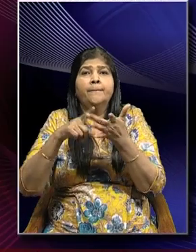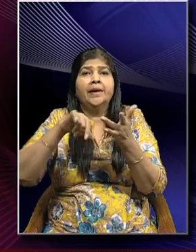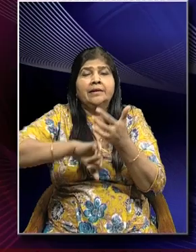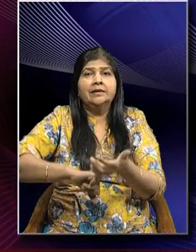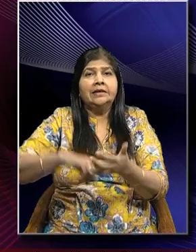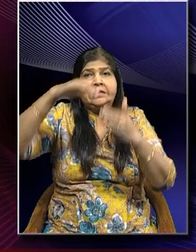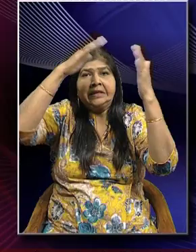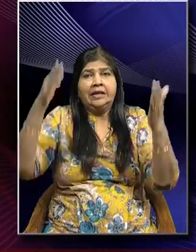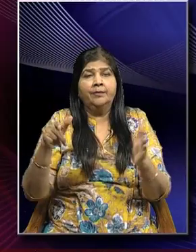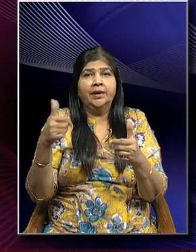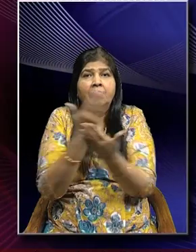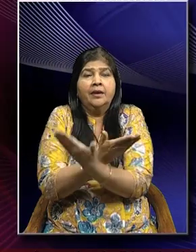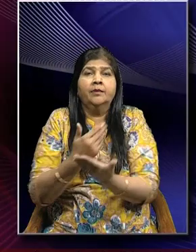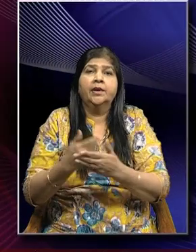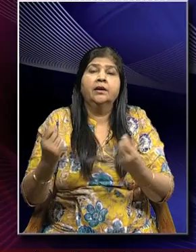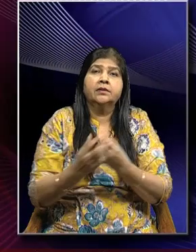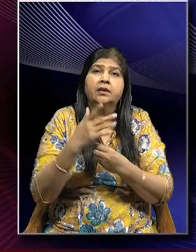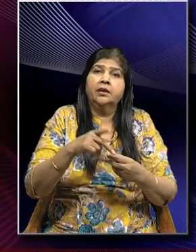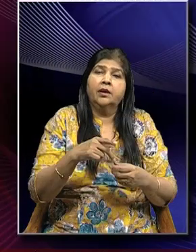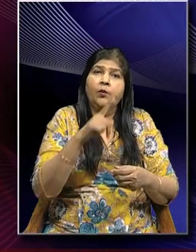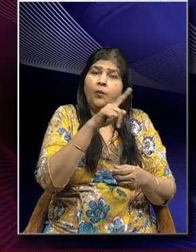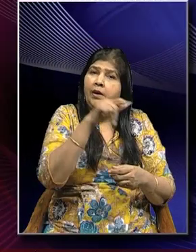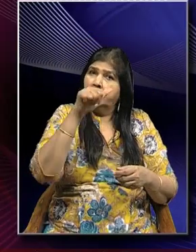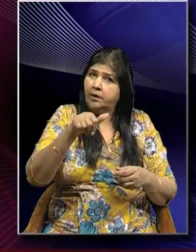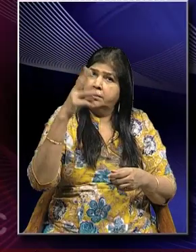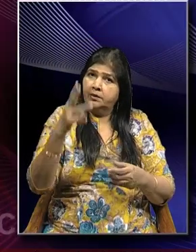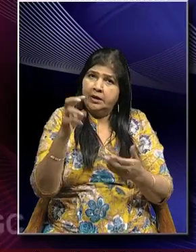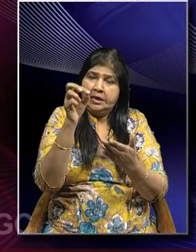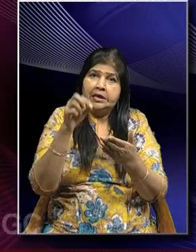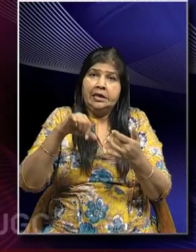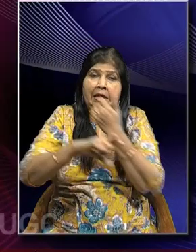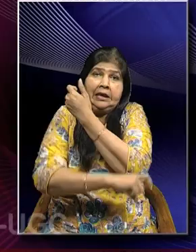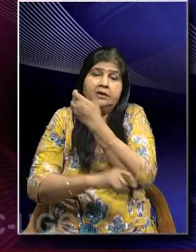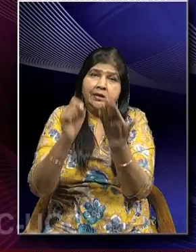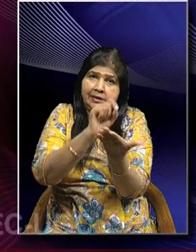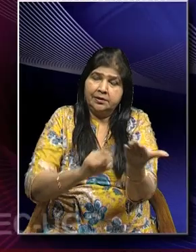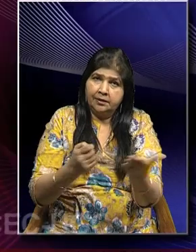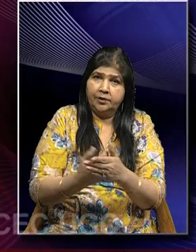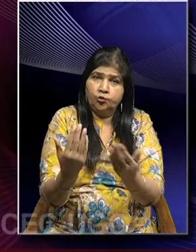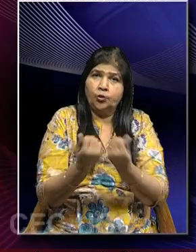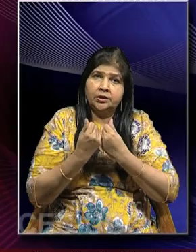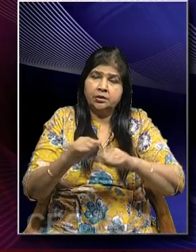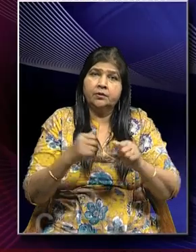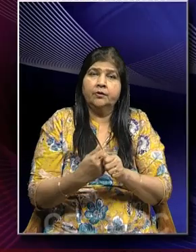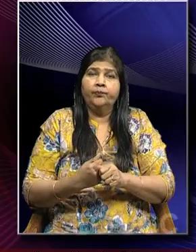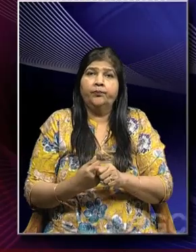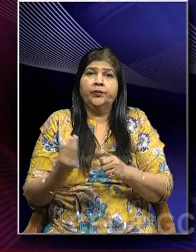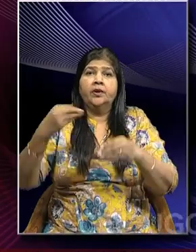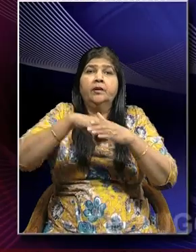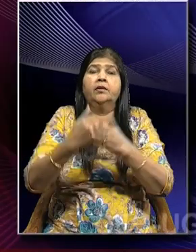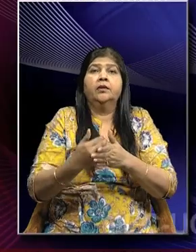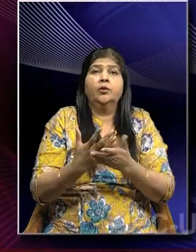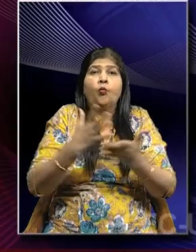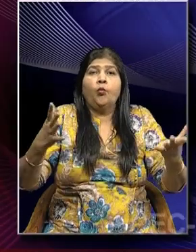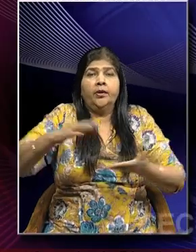Agreement commitment from 193 signatory countries in order to achieve reduction in the quantum